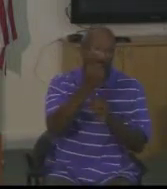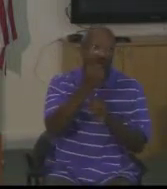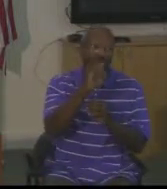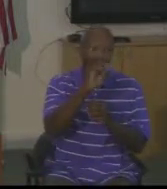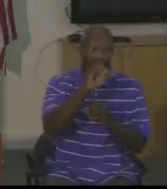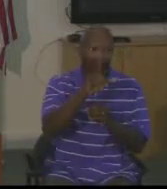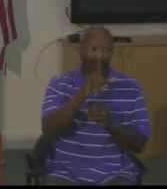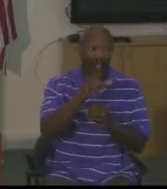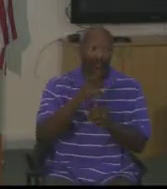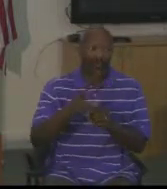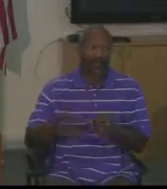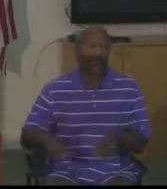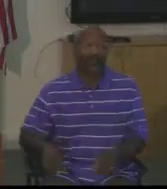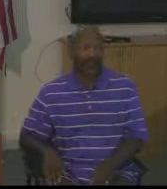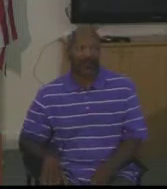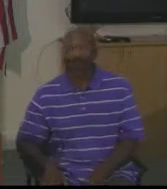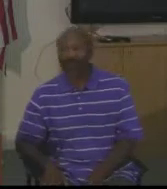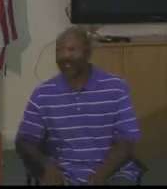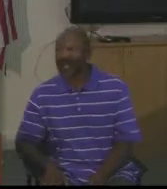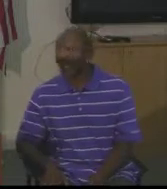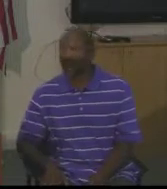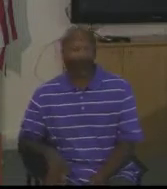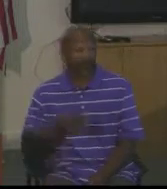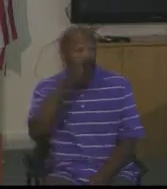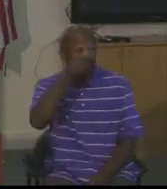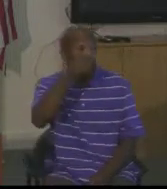tool. What? Last